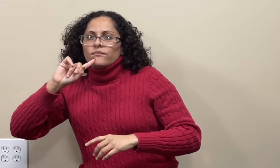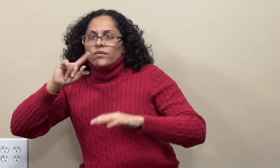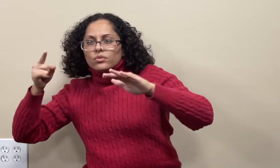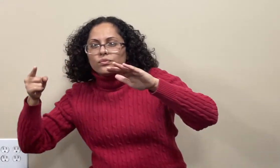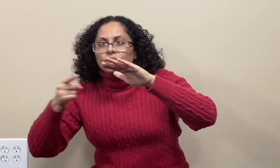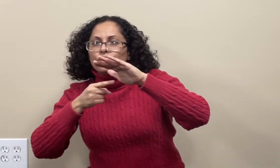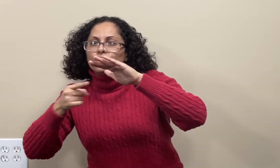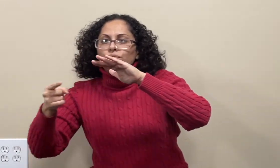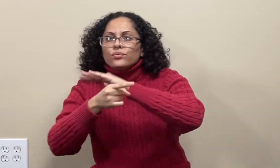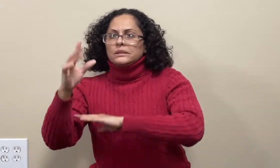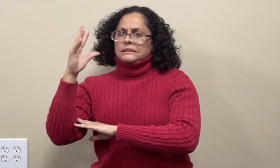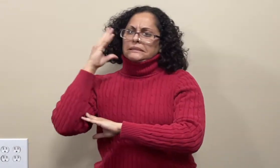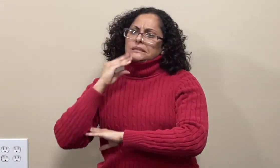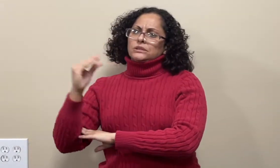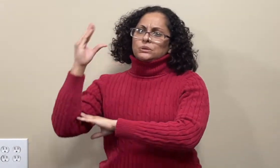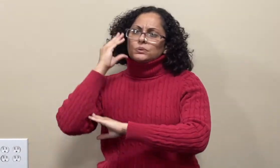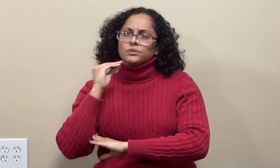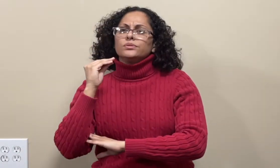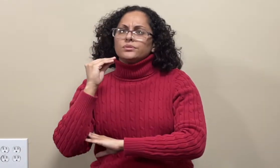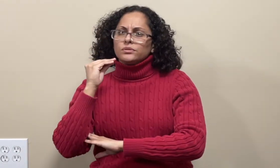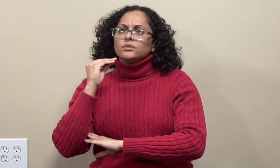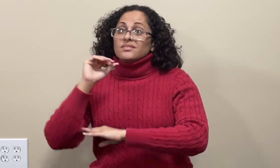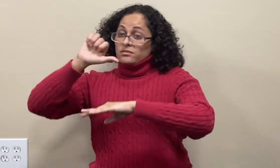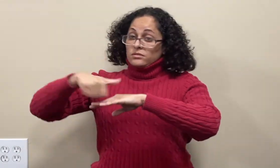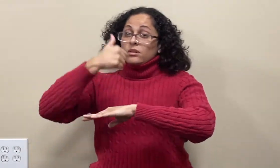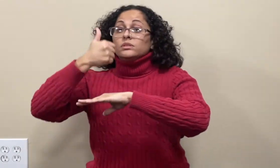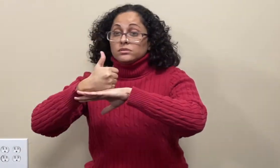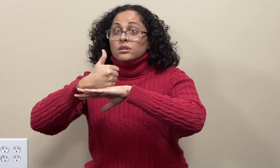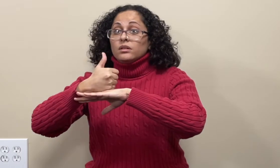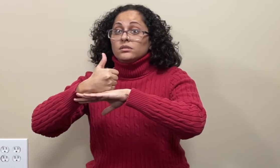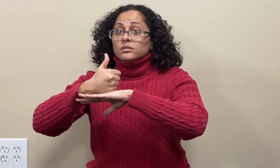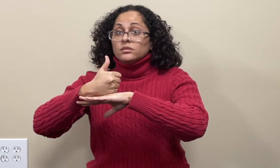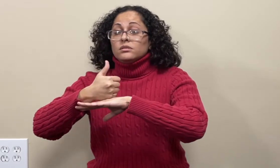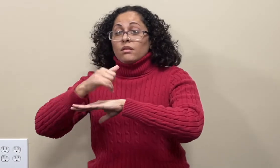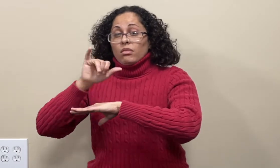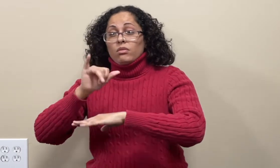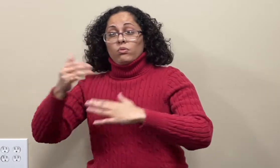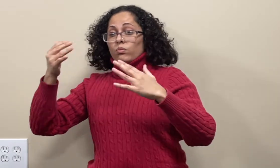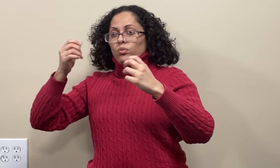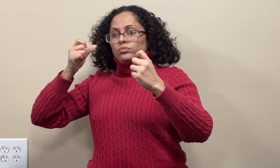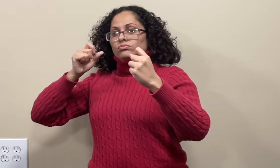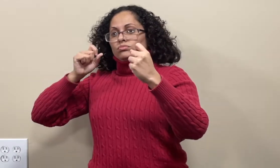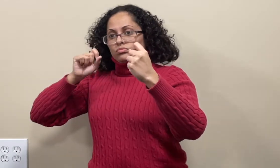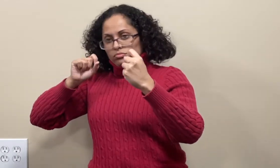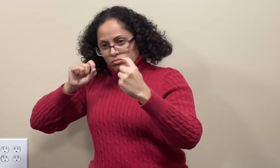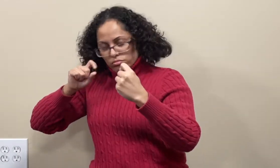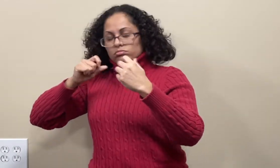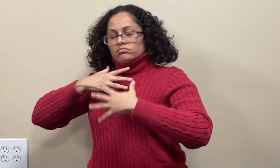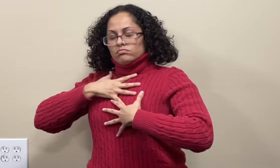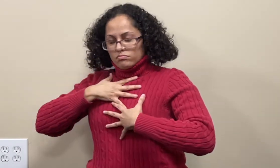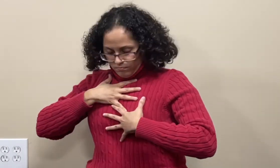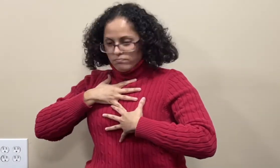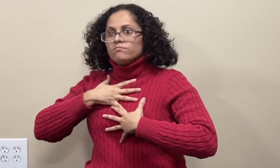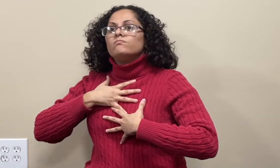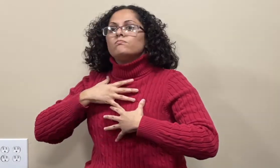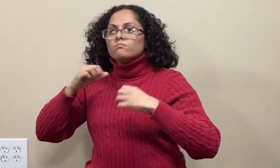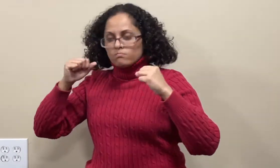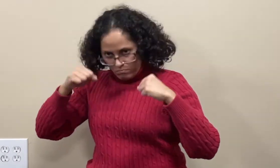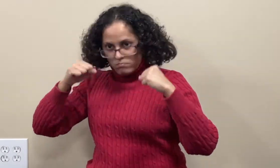through. It also builds a sense of empathy and compassion that brings people together from all walks of life, and that